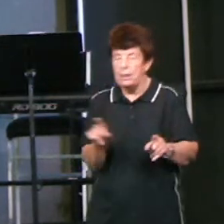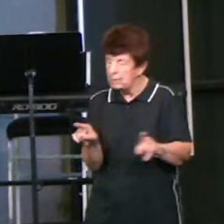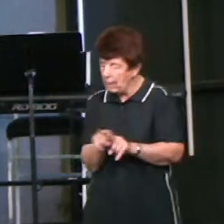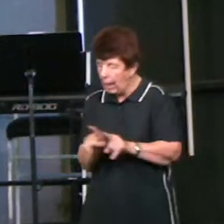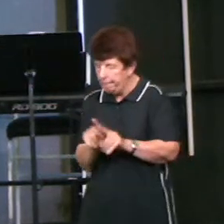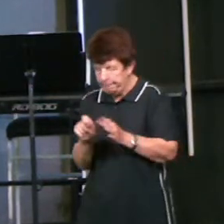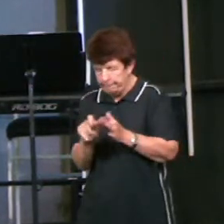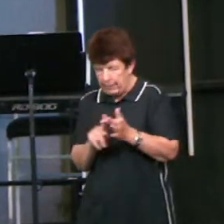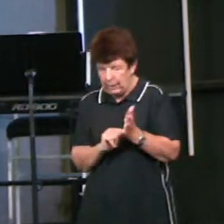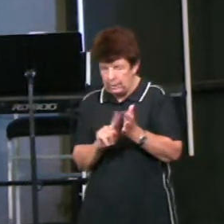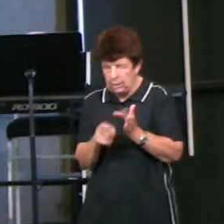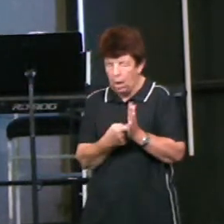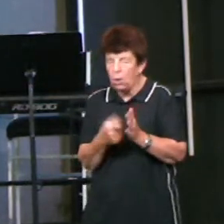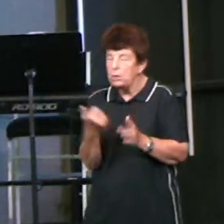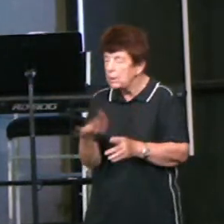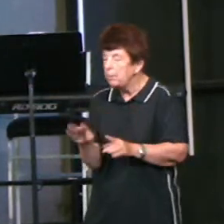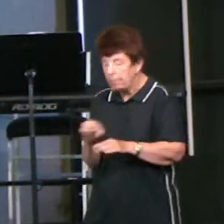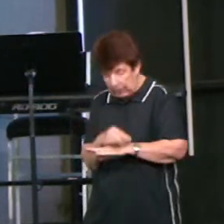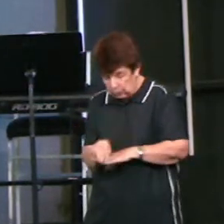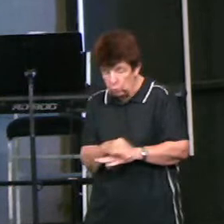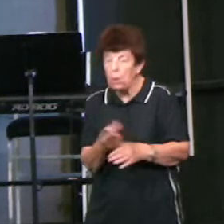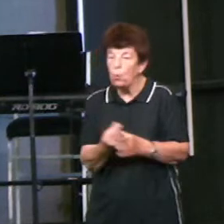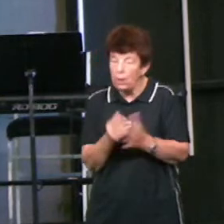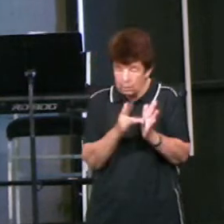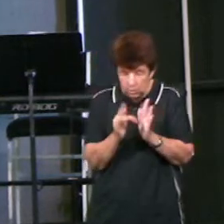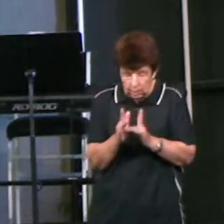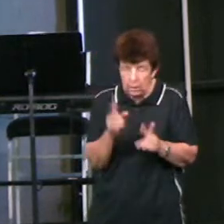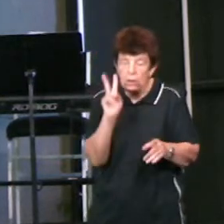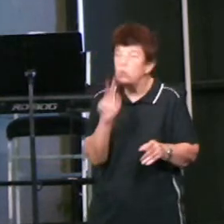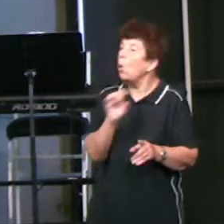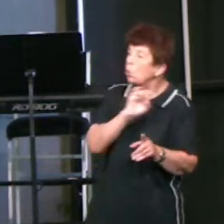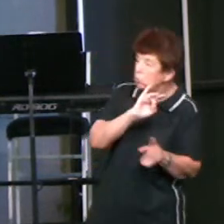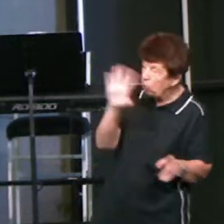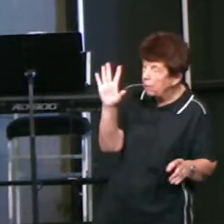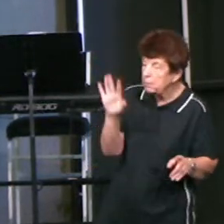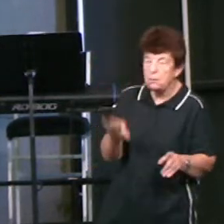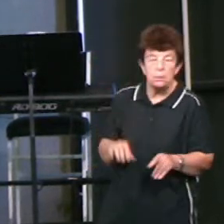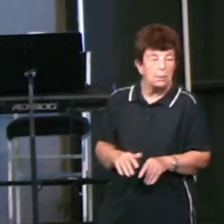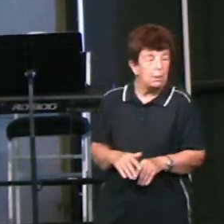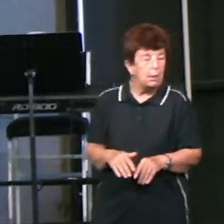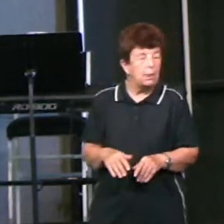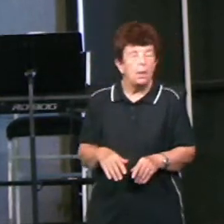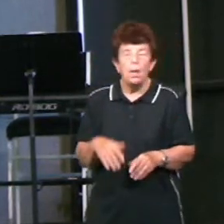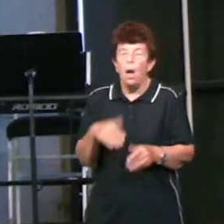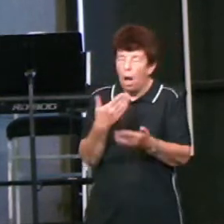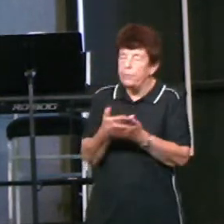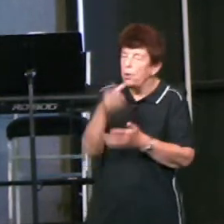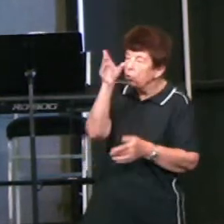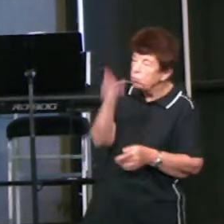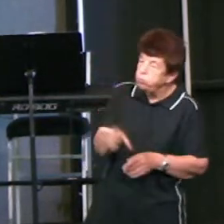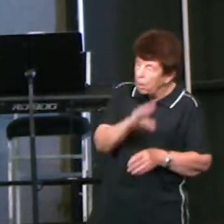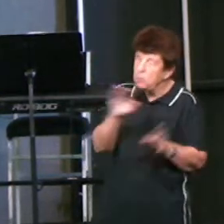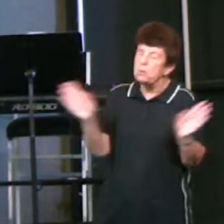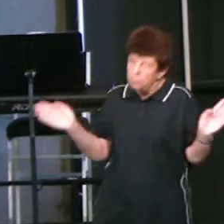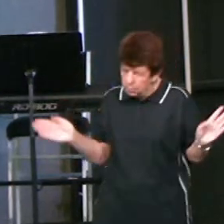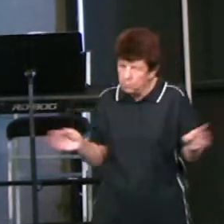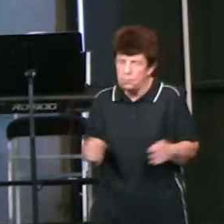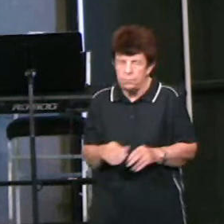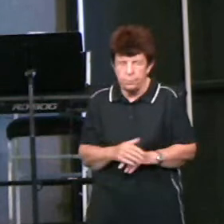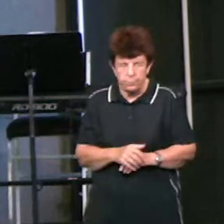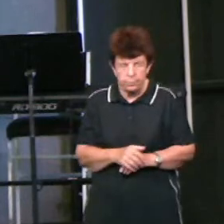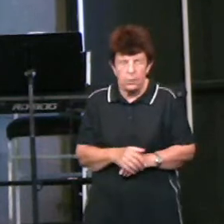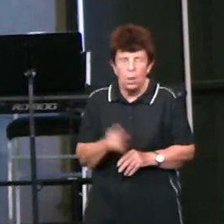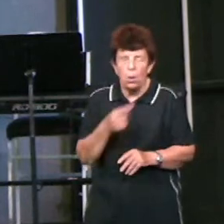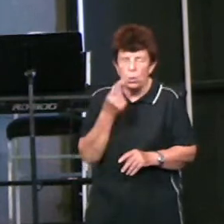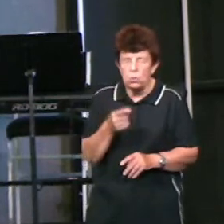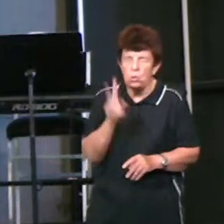did ministry with Jesus, the same Peter who saw Christ hanging on a cross for the sins of humanity,